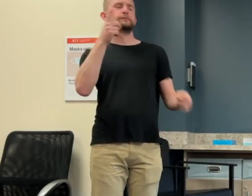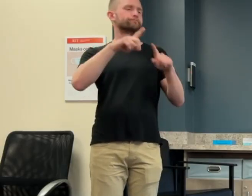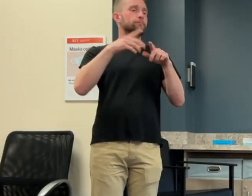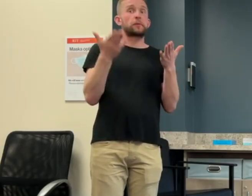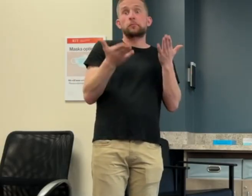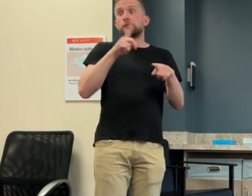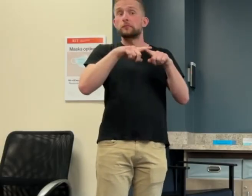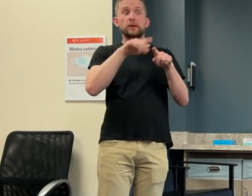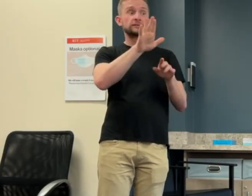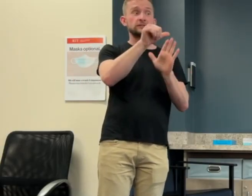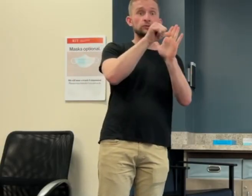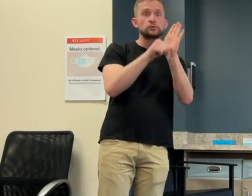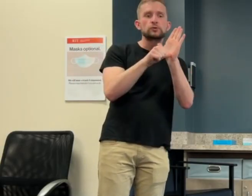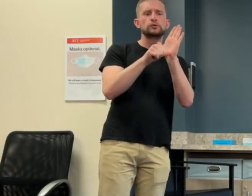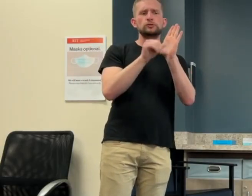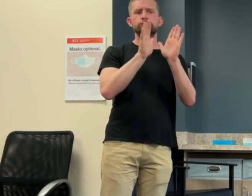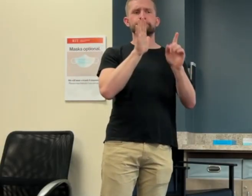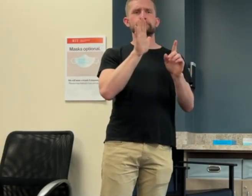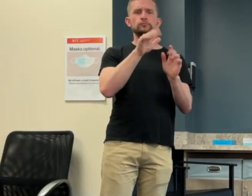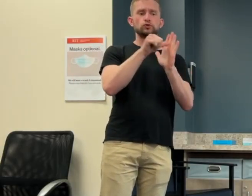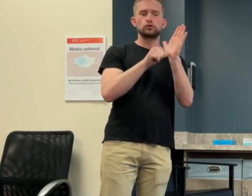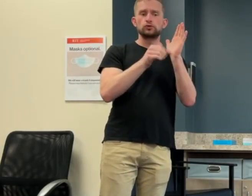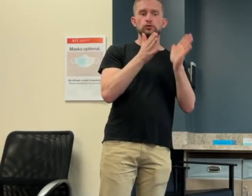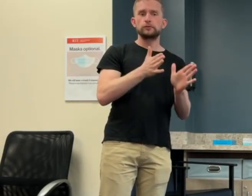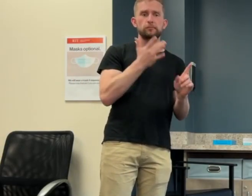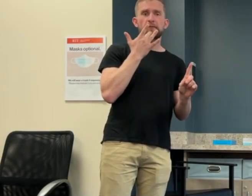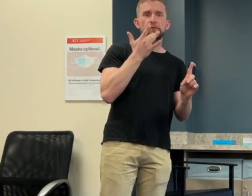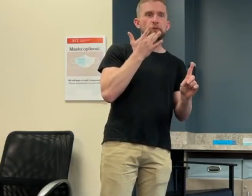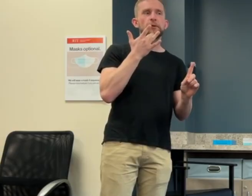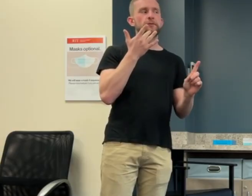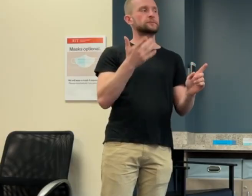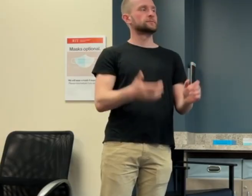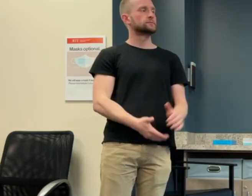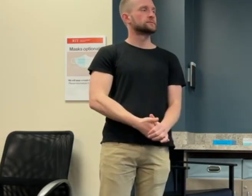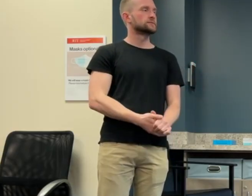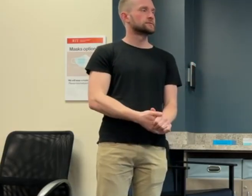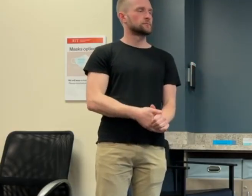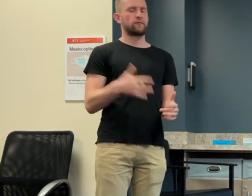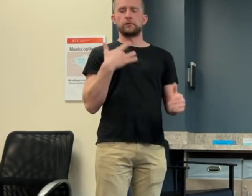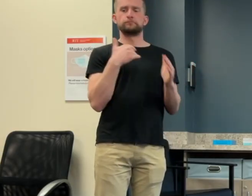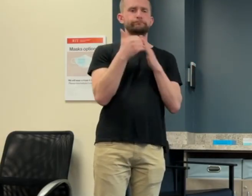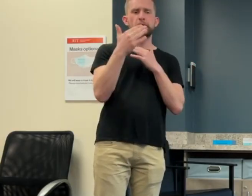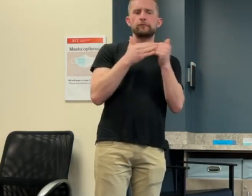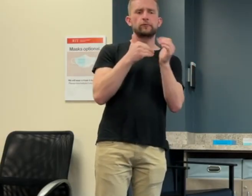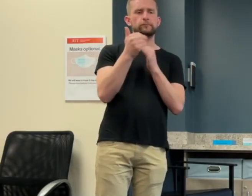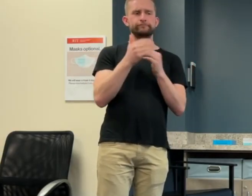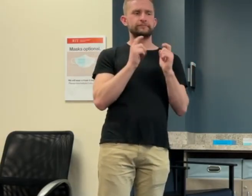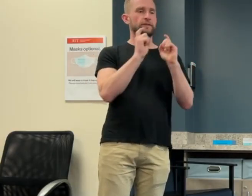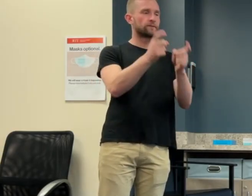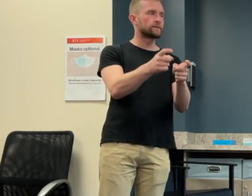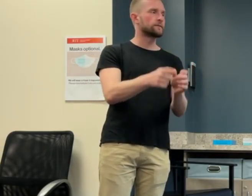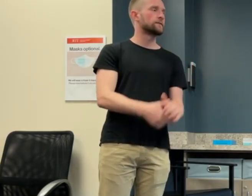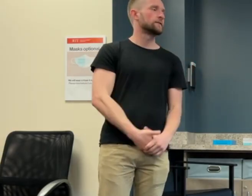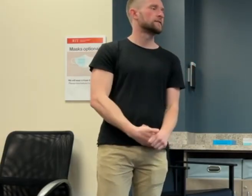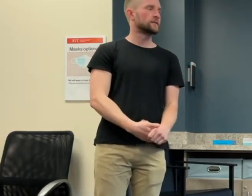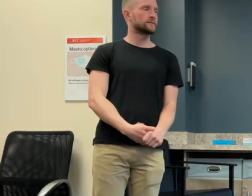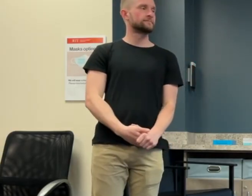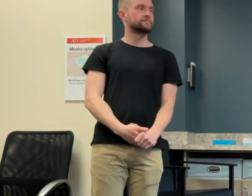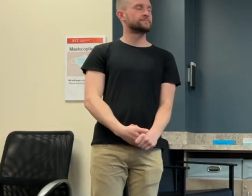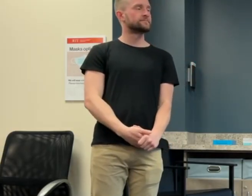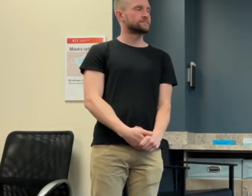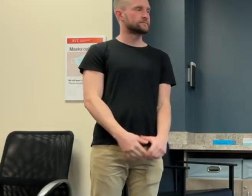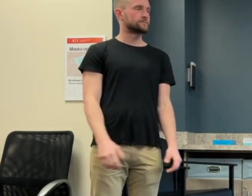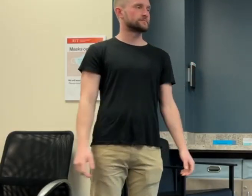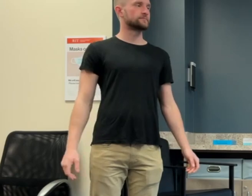what internal implant the surgeon's comfortable working with. Another reason could be,